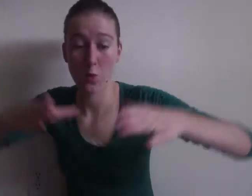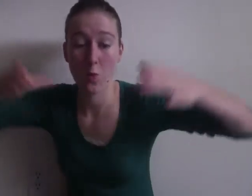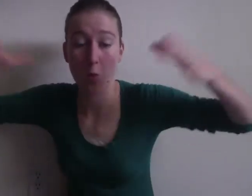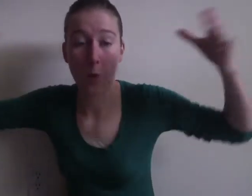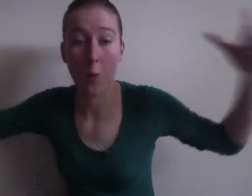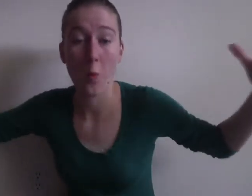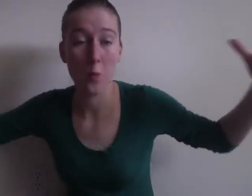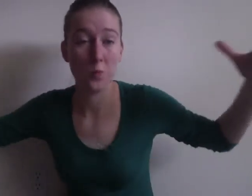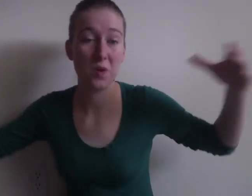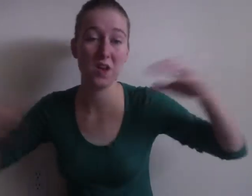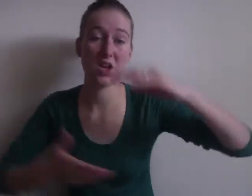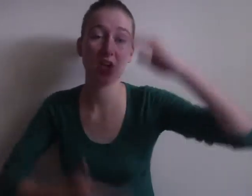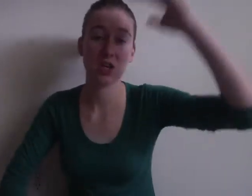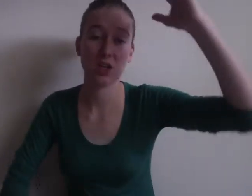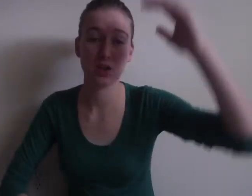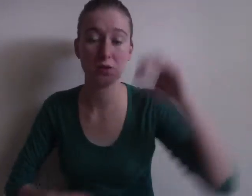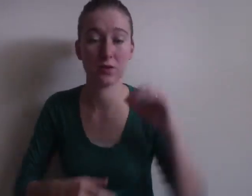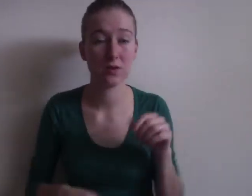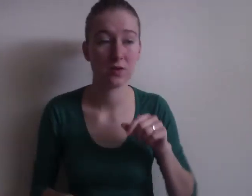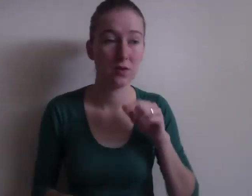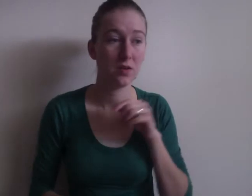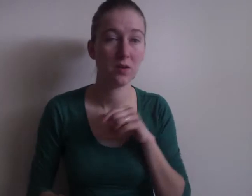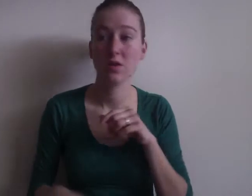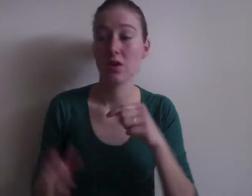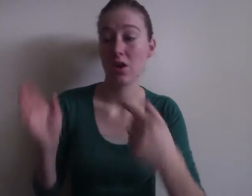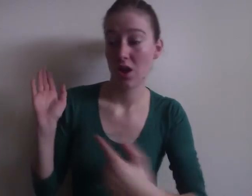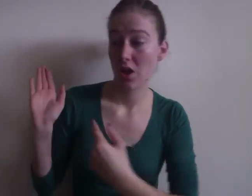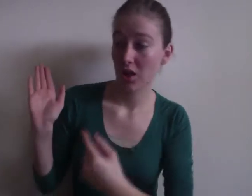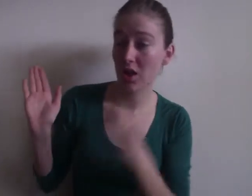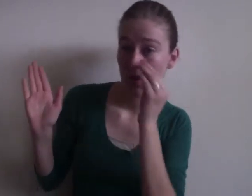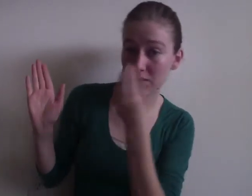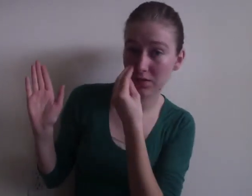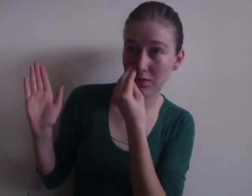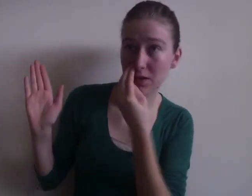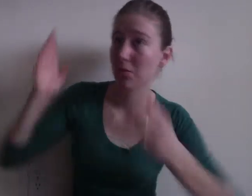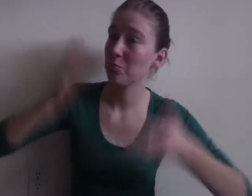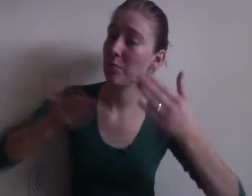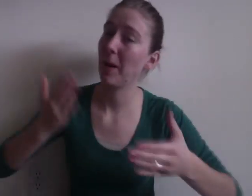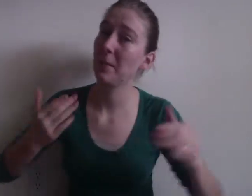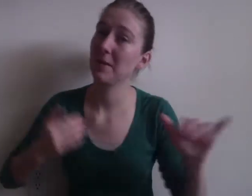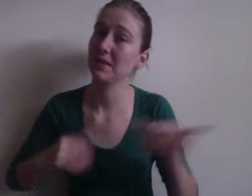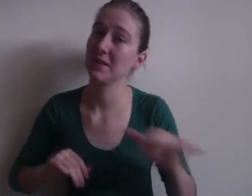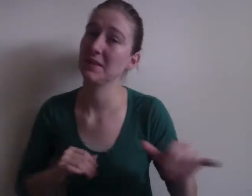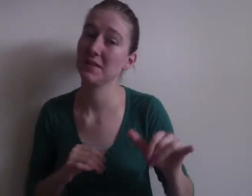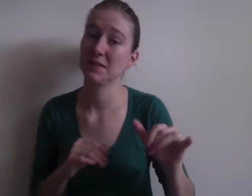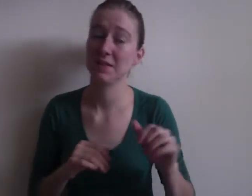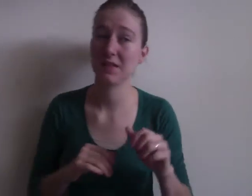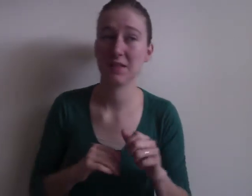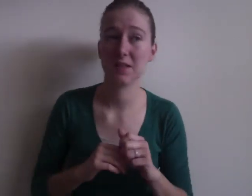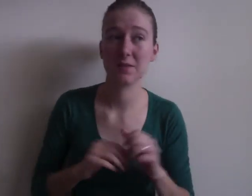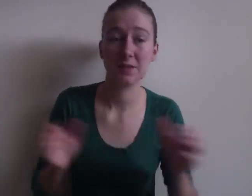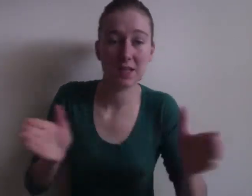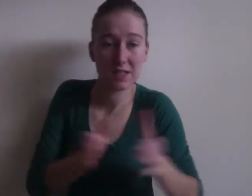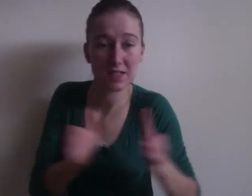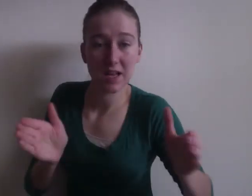that screen up there. Okay? Kind of like thinking that she wanted people to notice the small things around you,